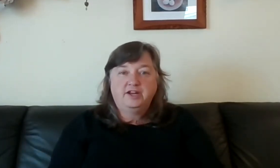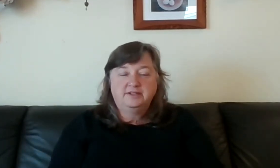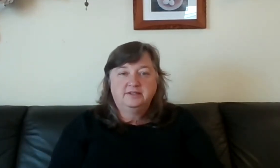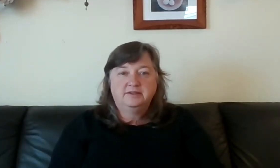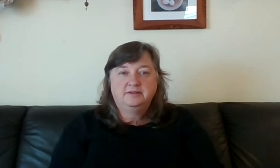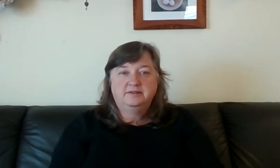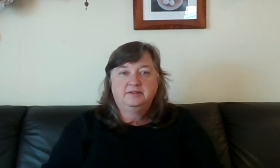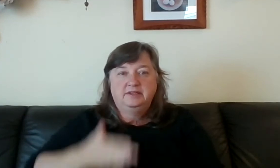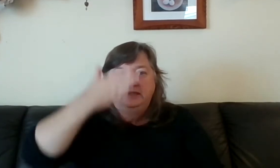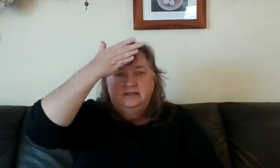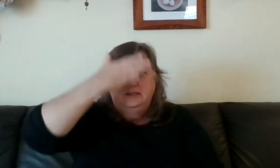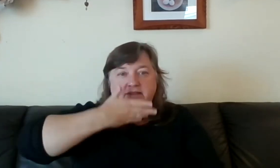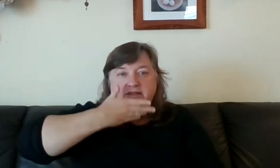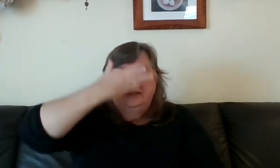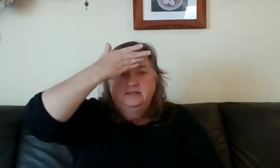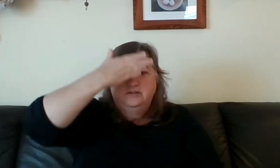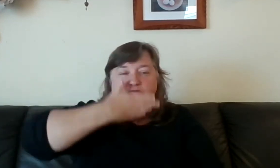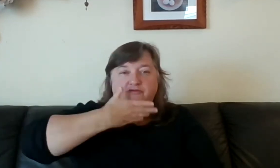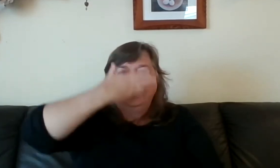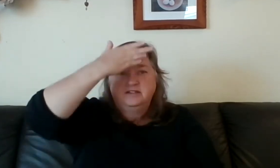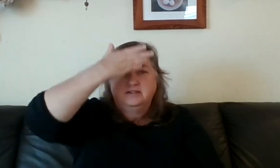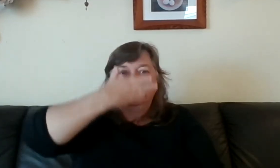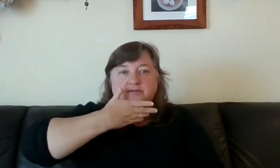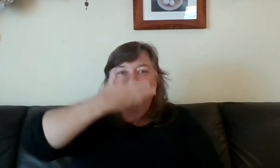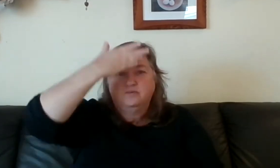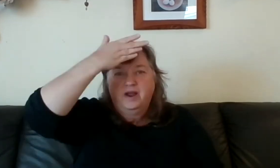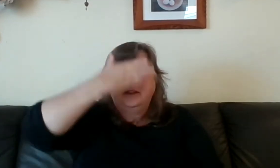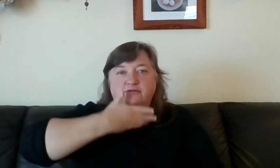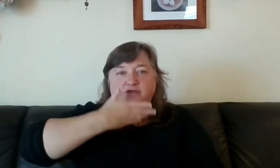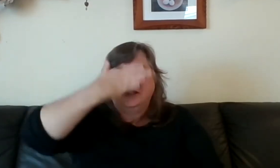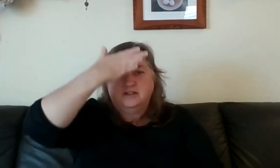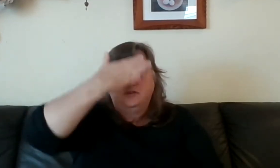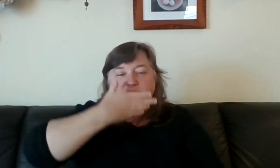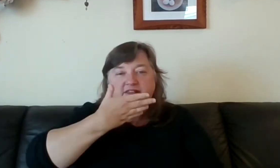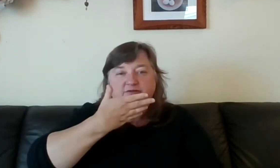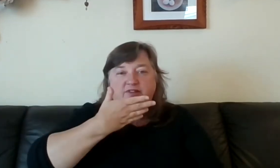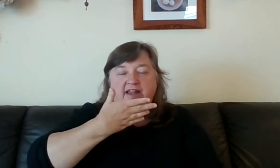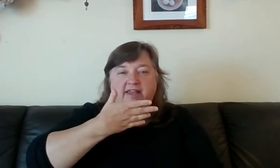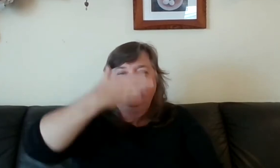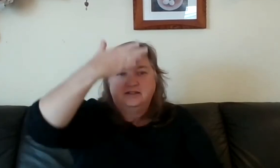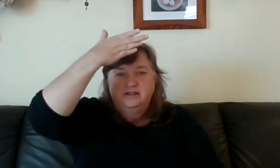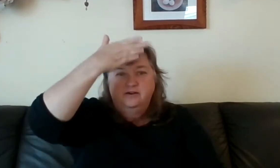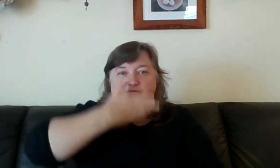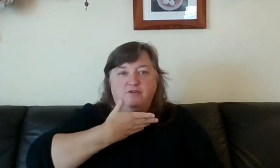Front. This is your front, so it's right in front of your face, flat hand.